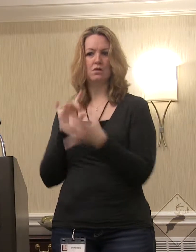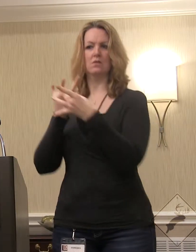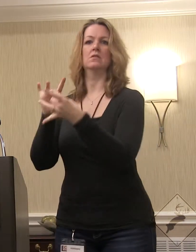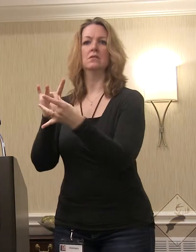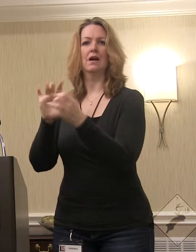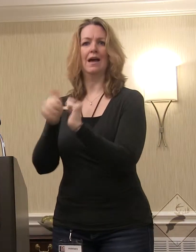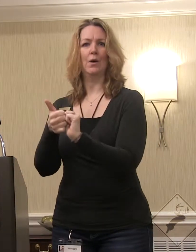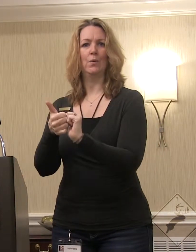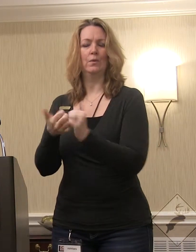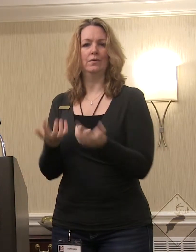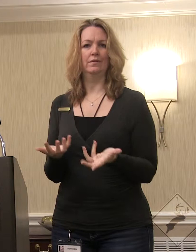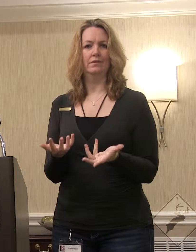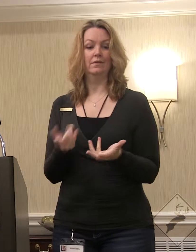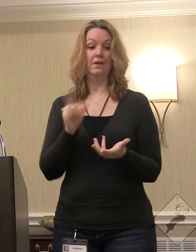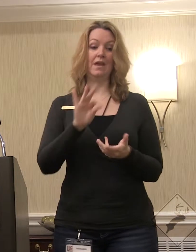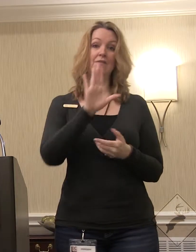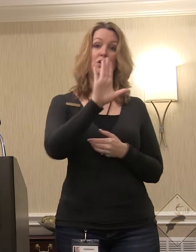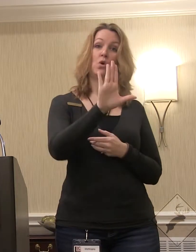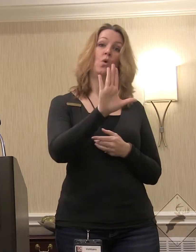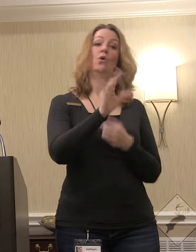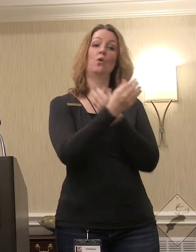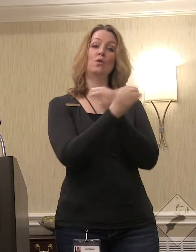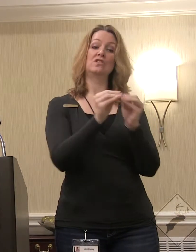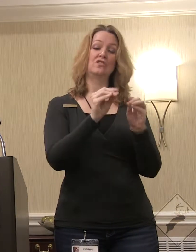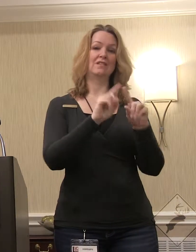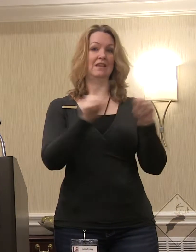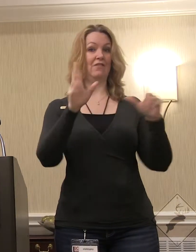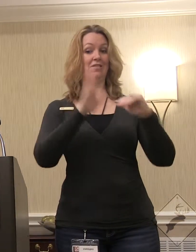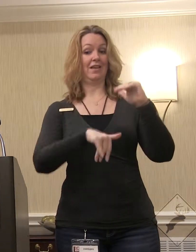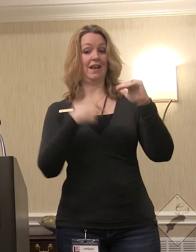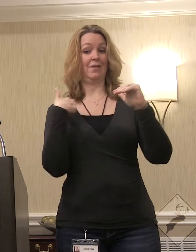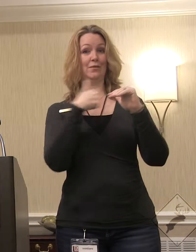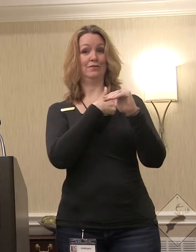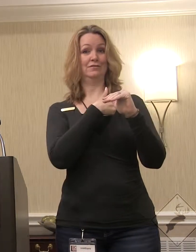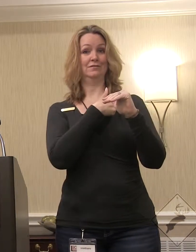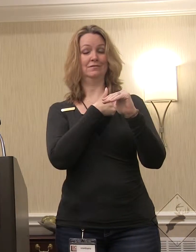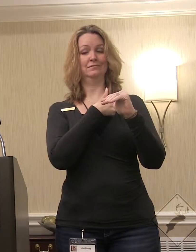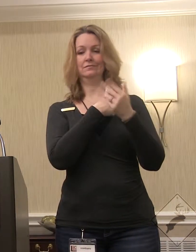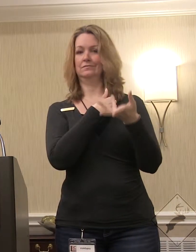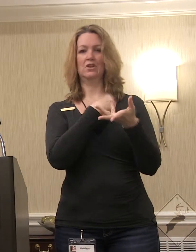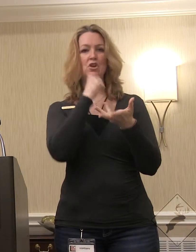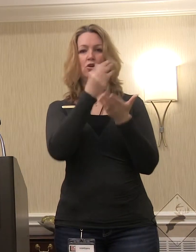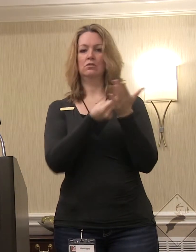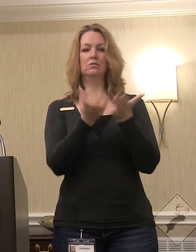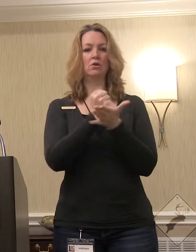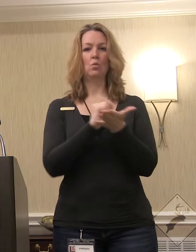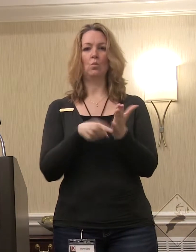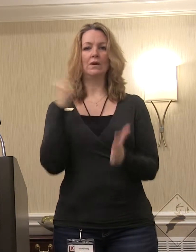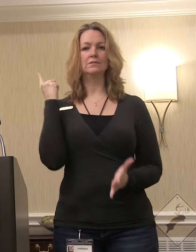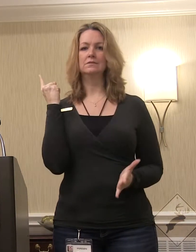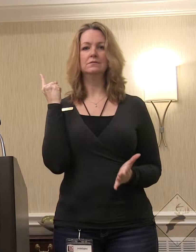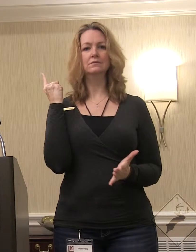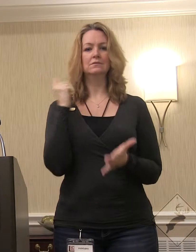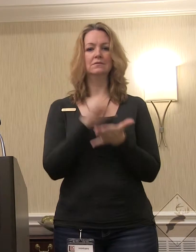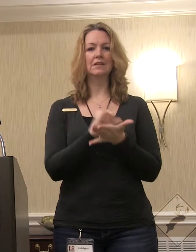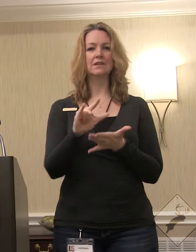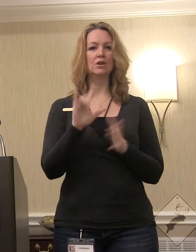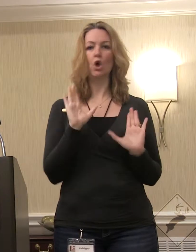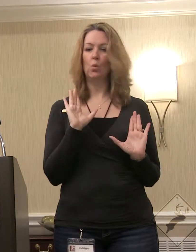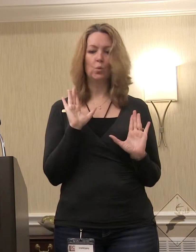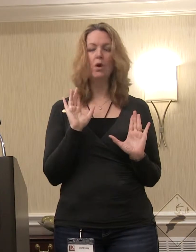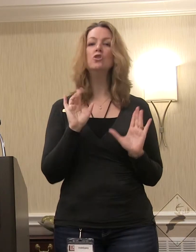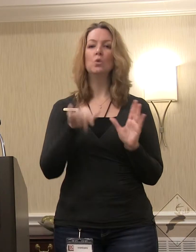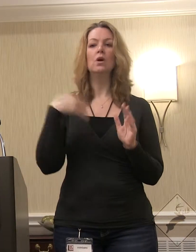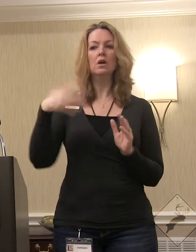Unless your organization is unlike mine and most others, you don't fundraise once. You